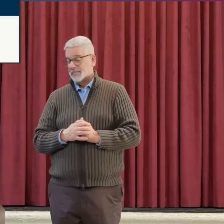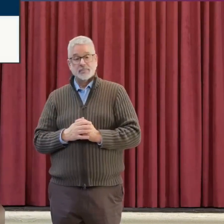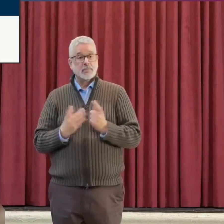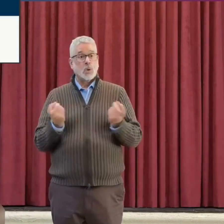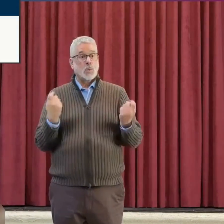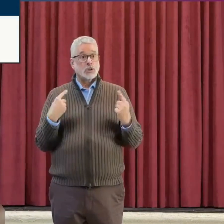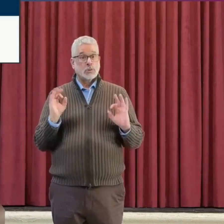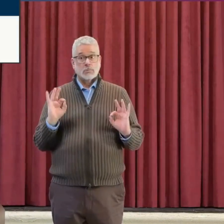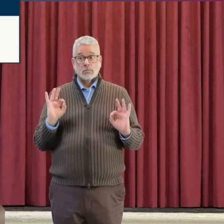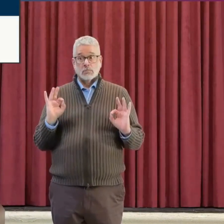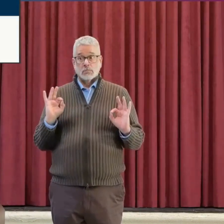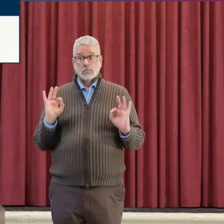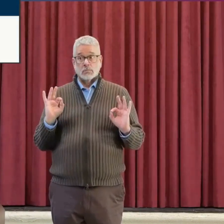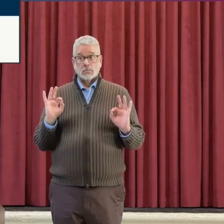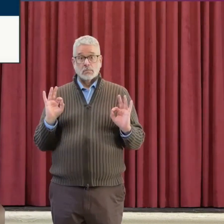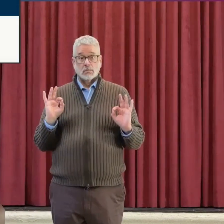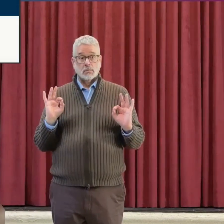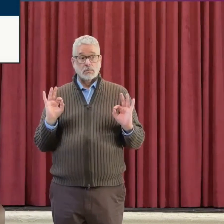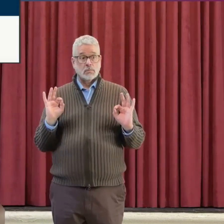Any other questions?